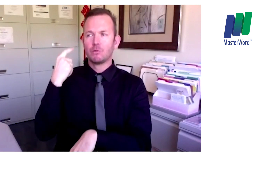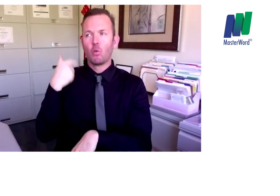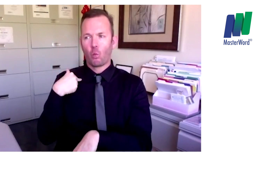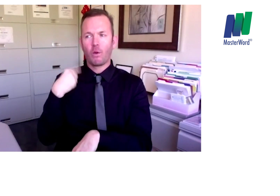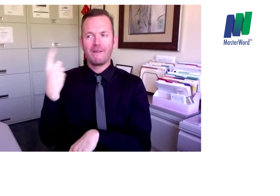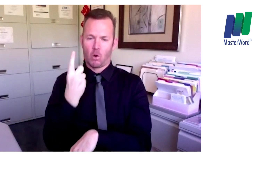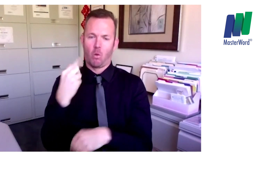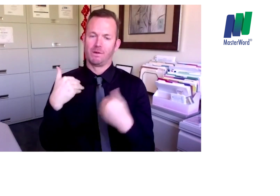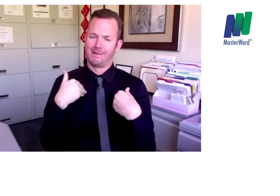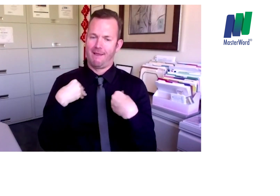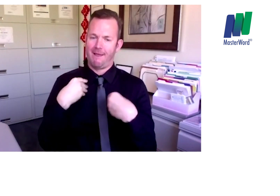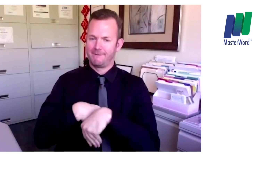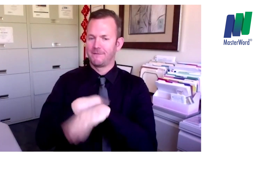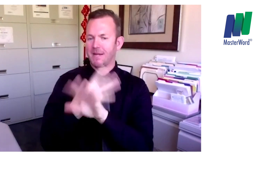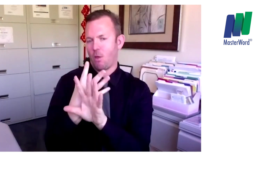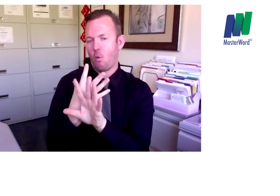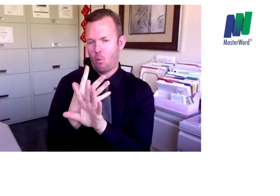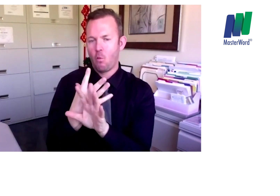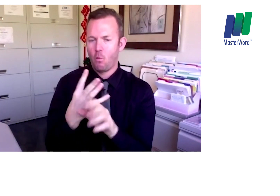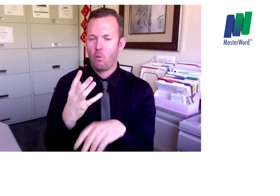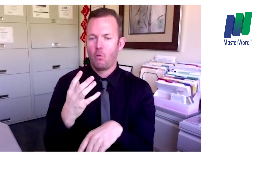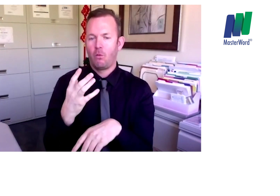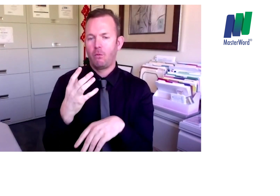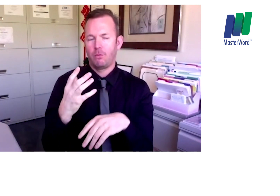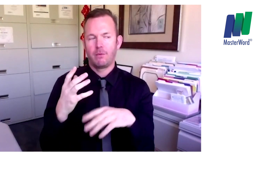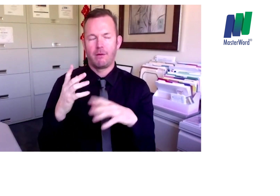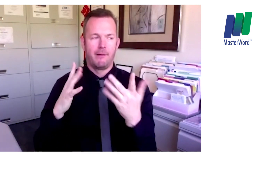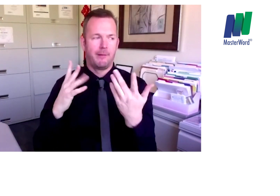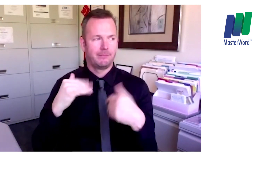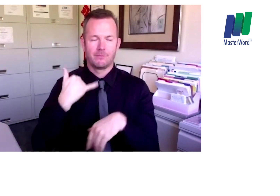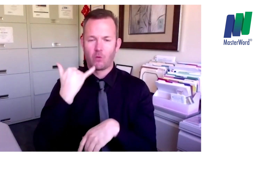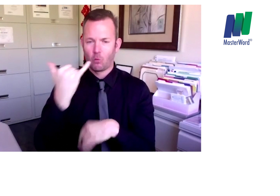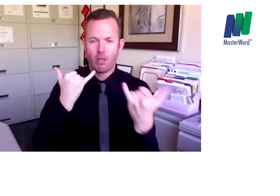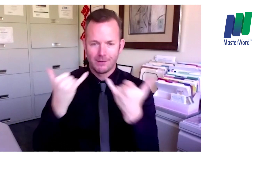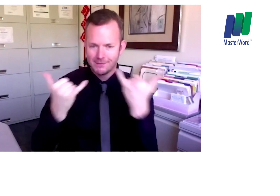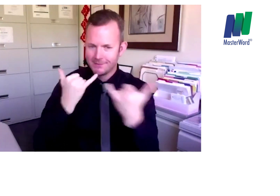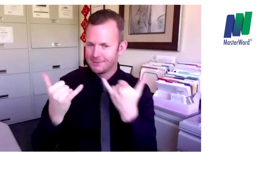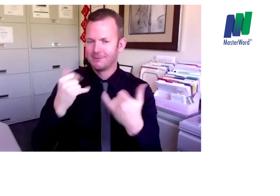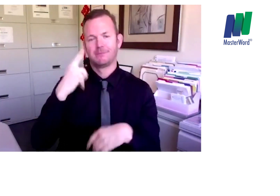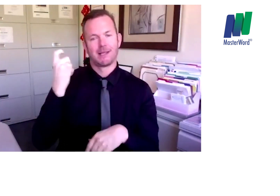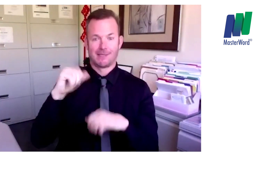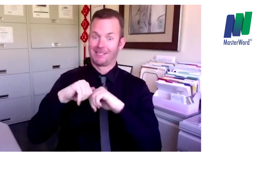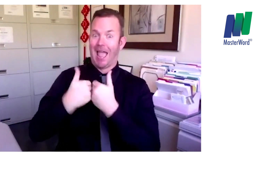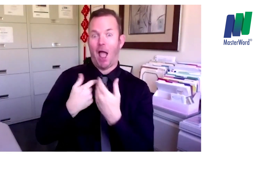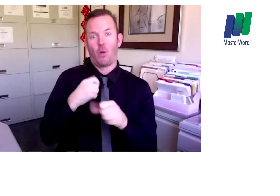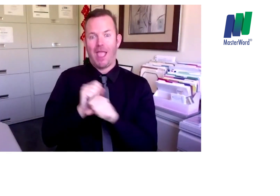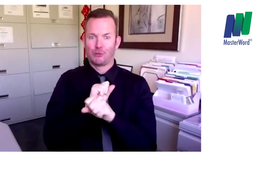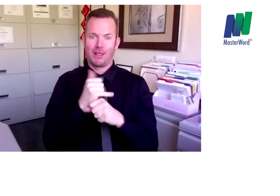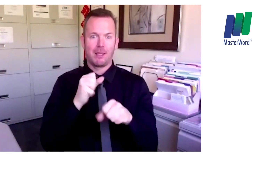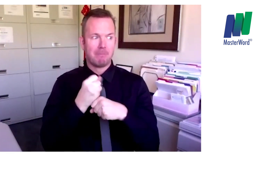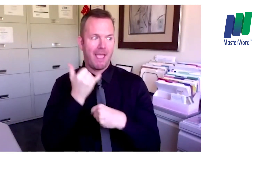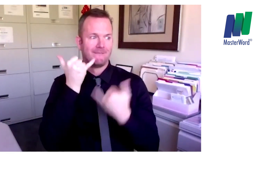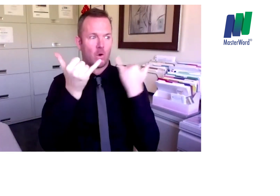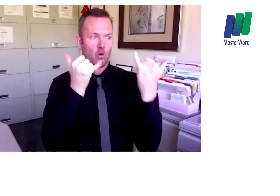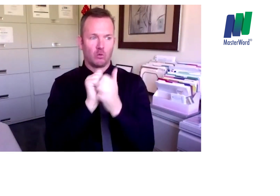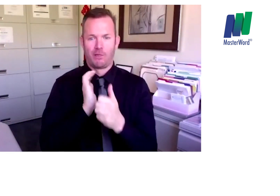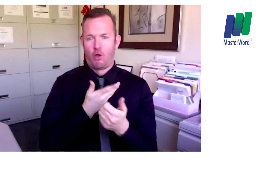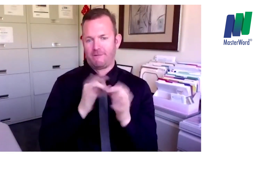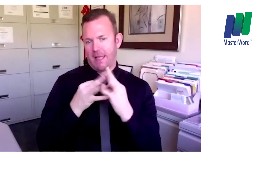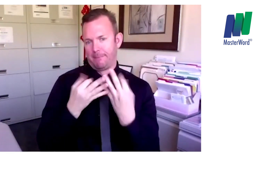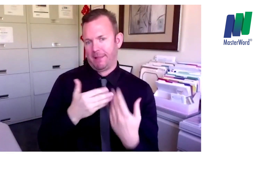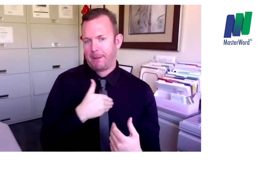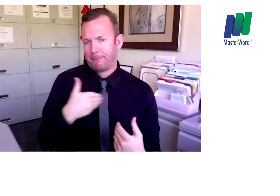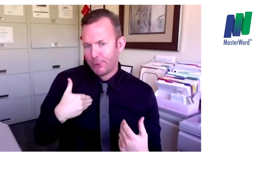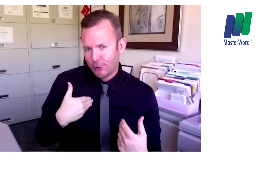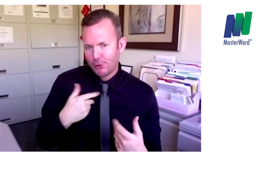So at this time, as we reflect, we've always had video phone calls. That's how we actually